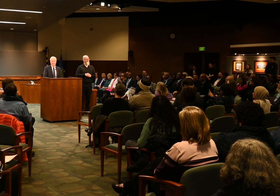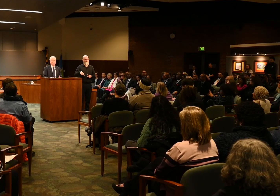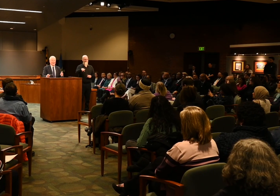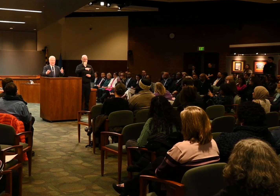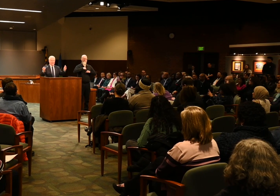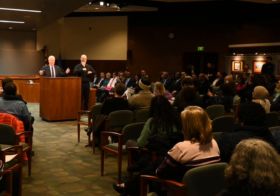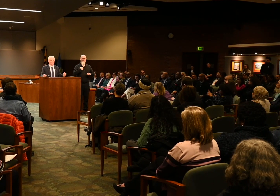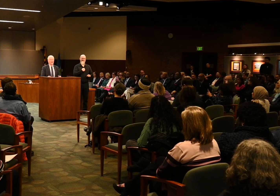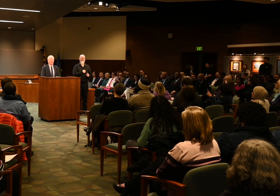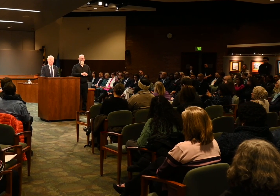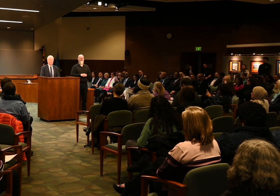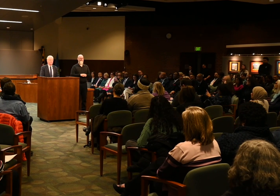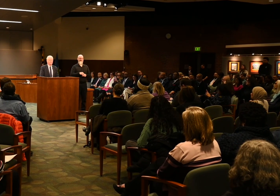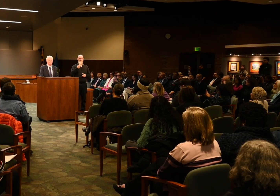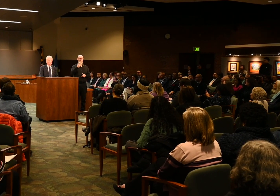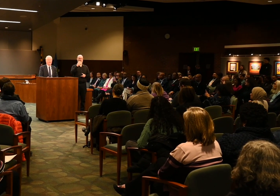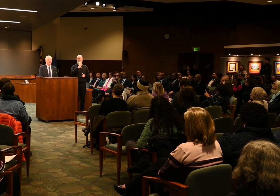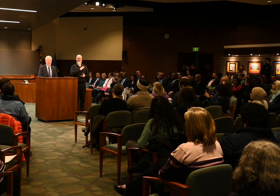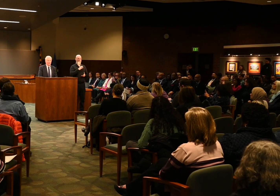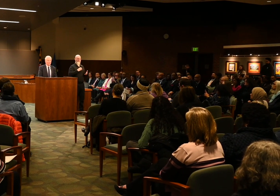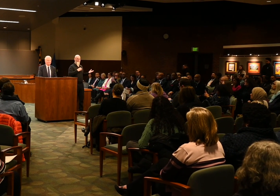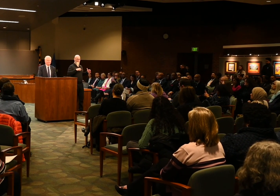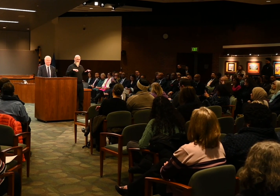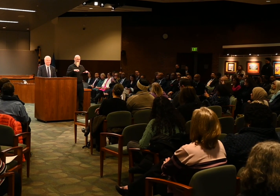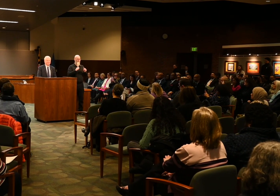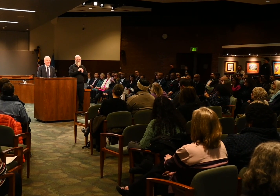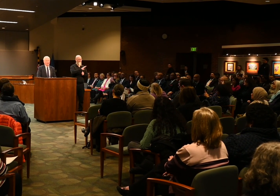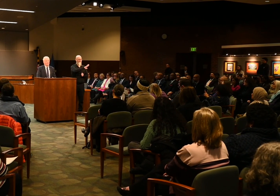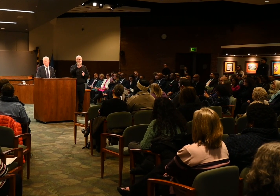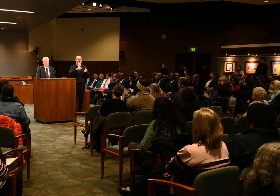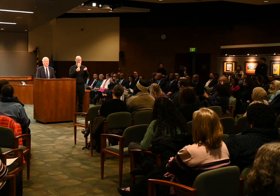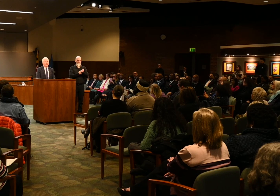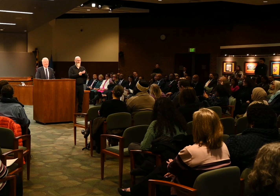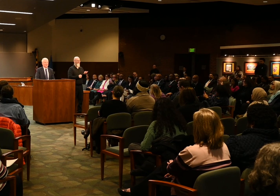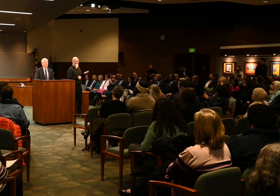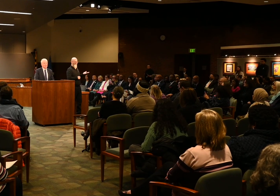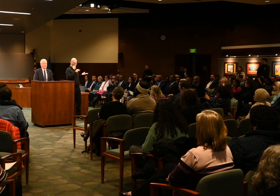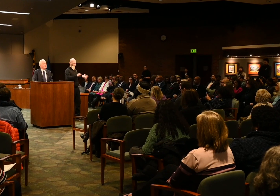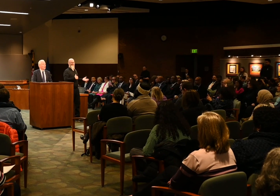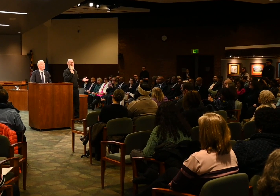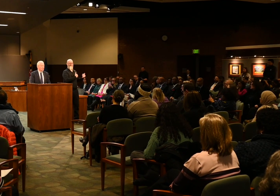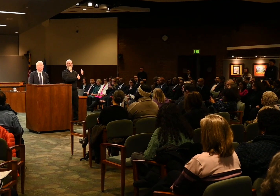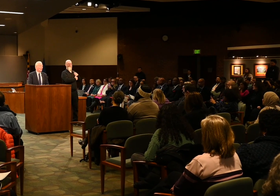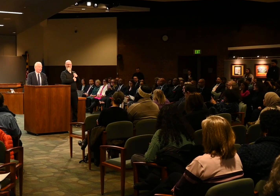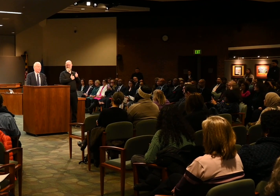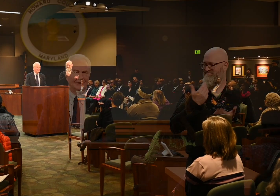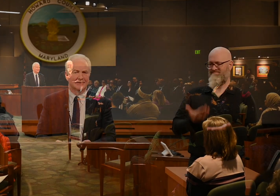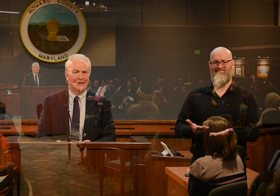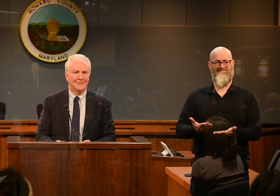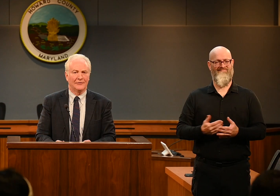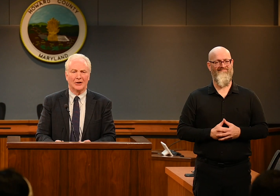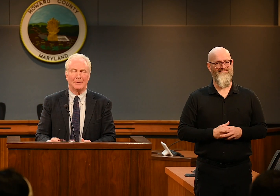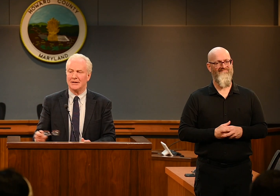did with the backing of all of you. They're the cavalry. You know, it was just a little over a year ago, actually,